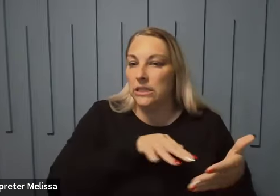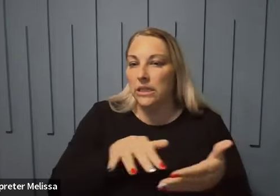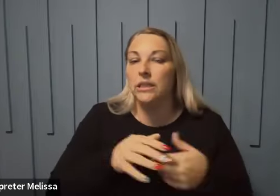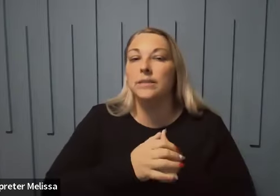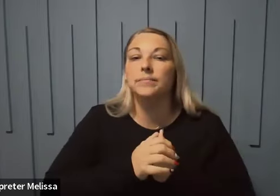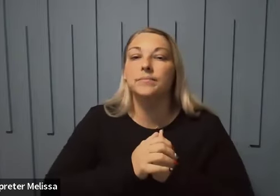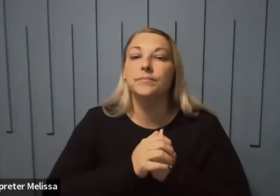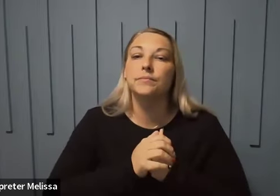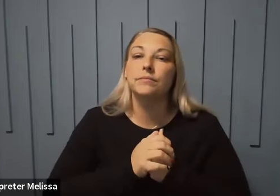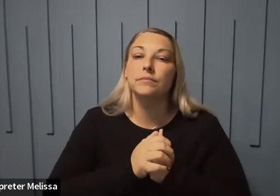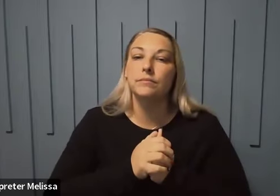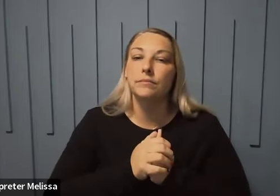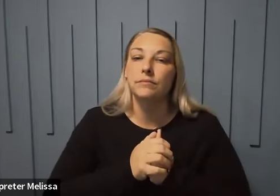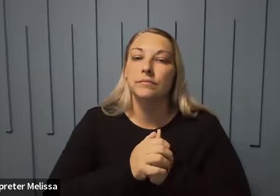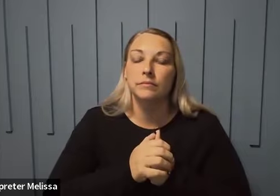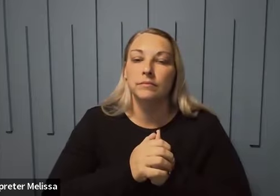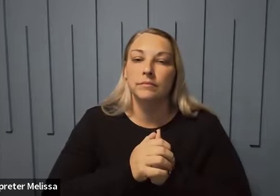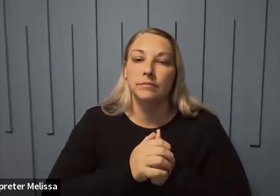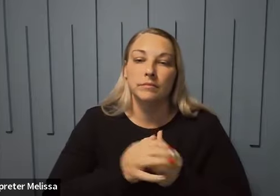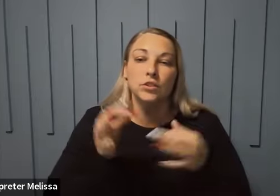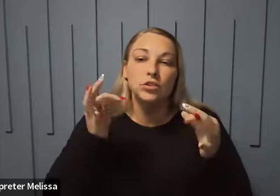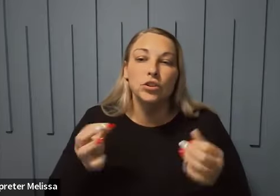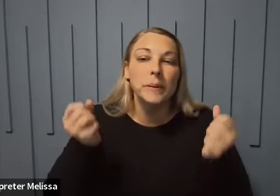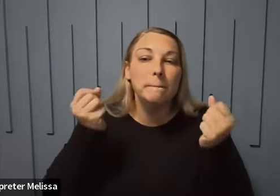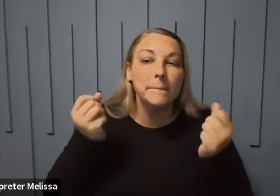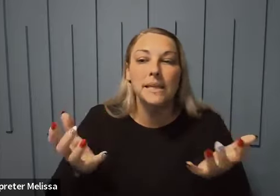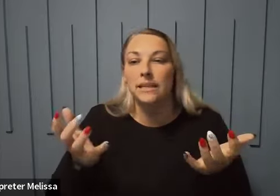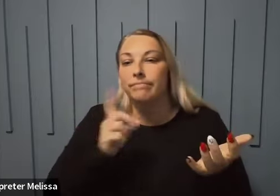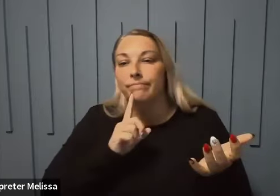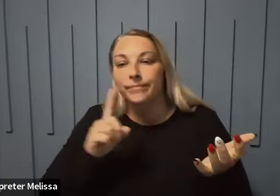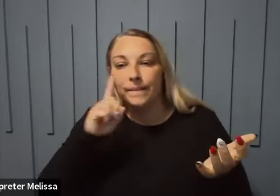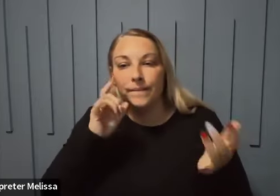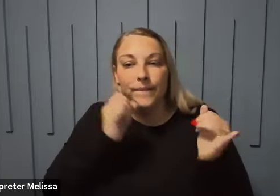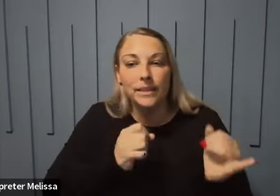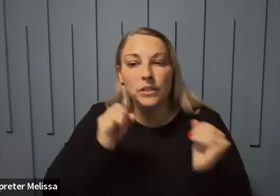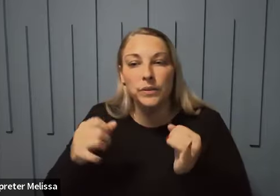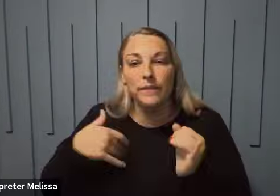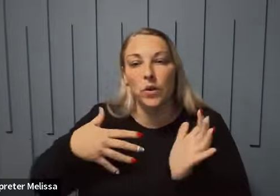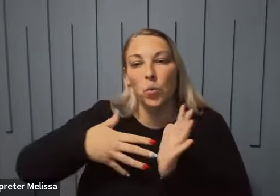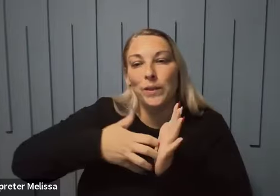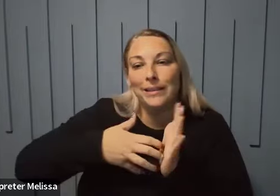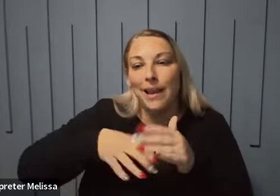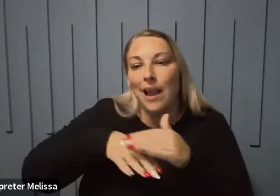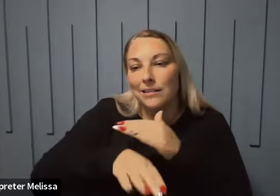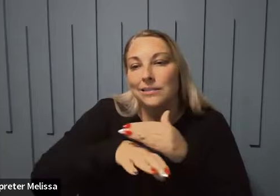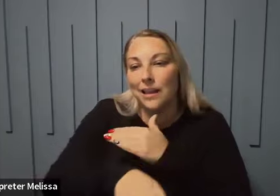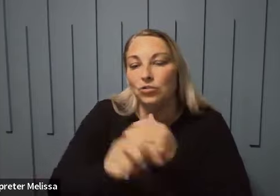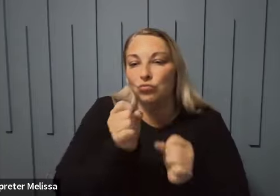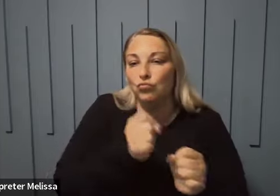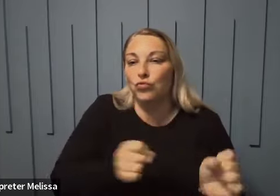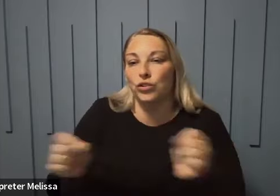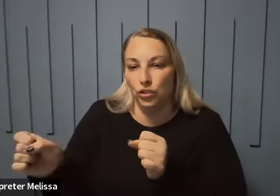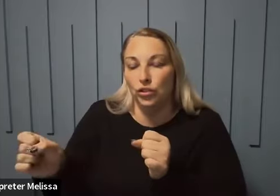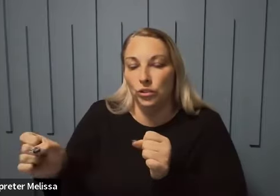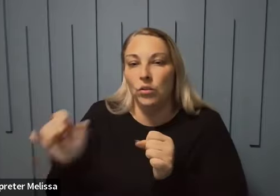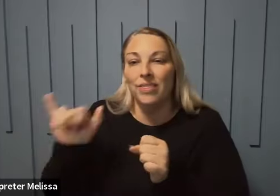He determined that many deaf individuals had weak access to English structures, and that phonemic awareness was necessary